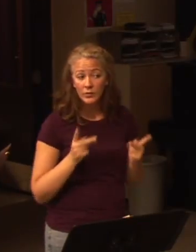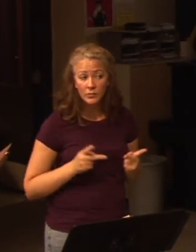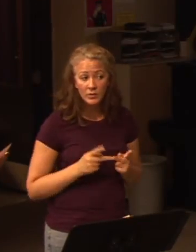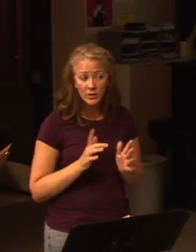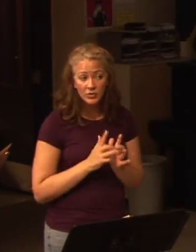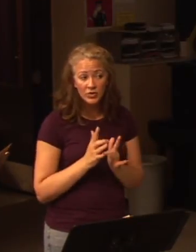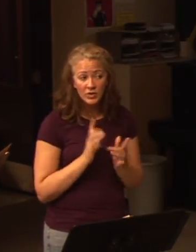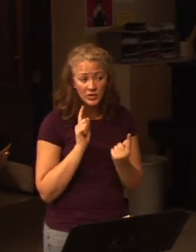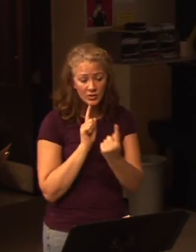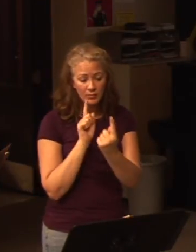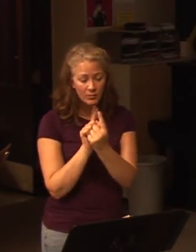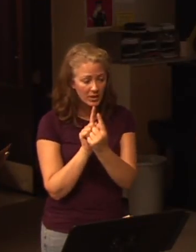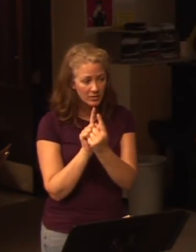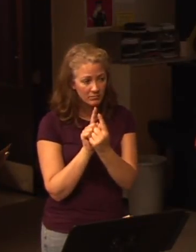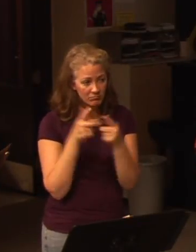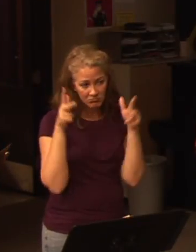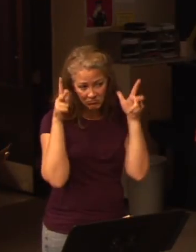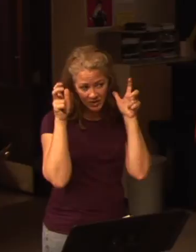I worship.